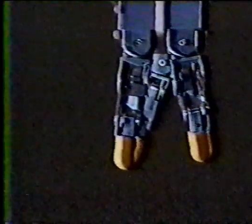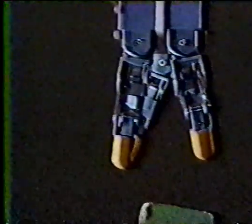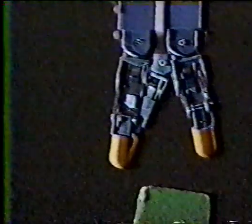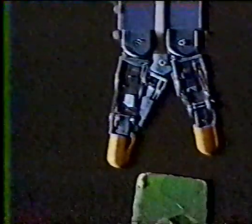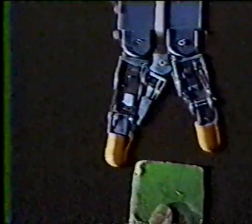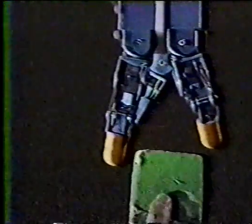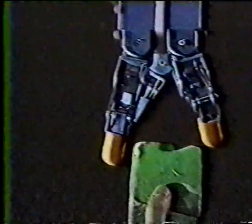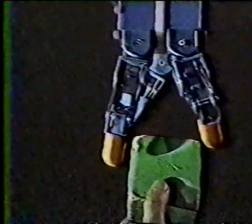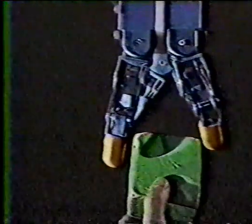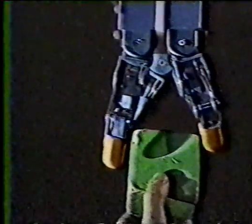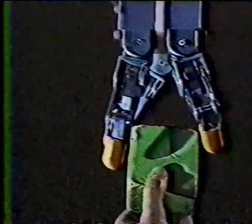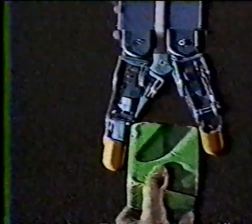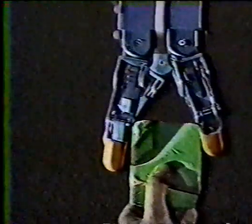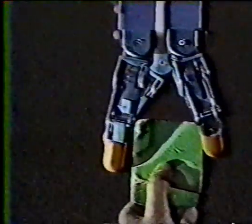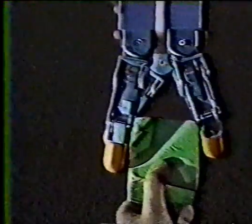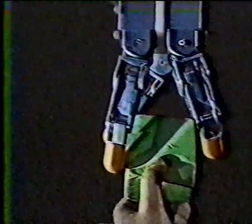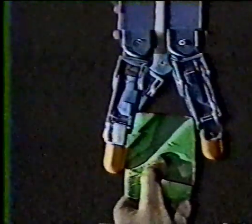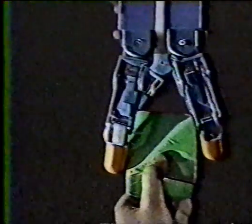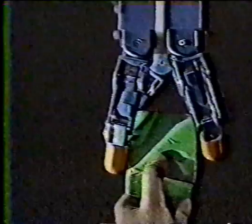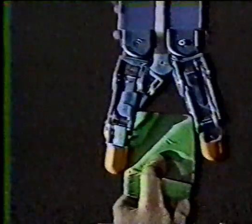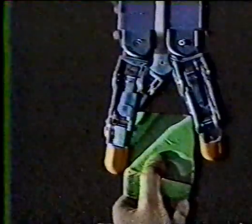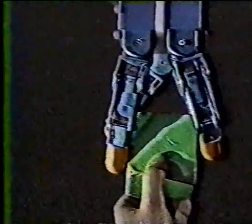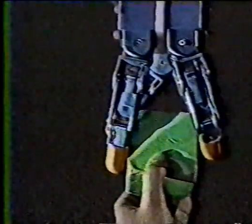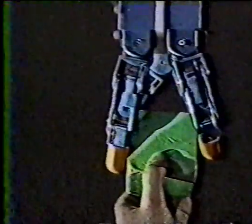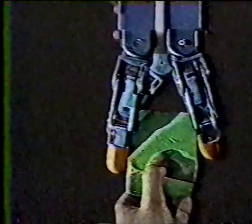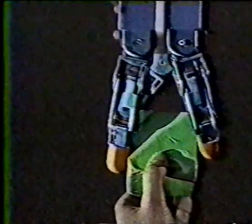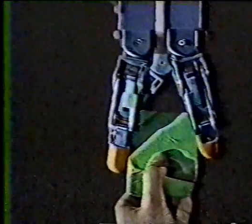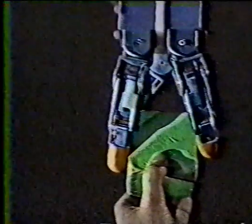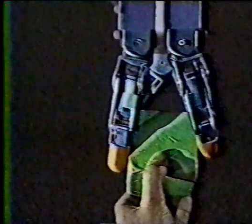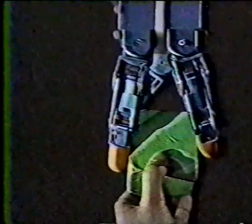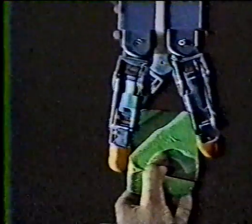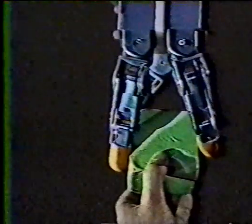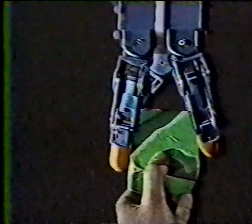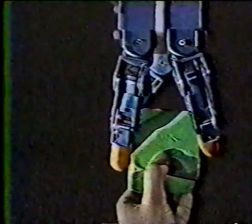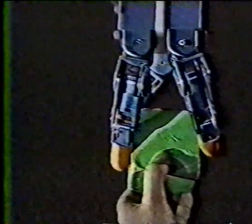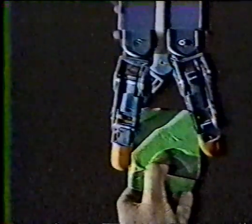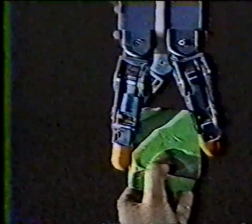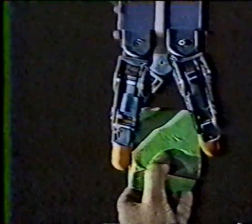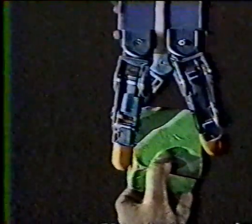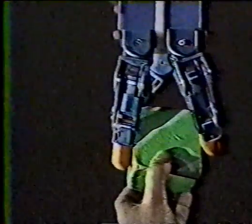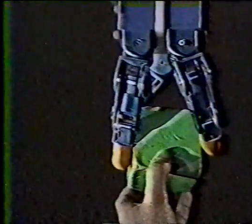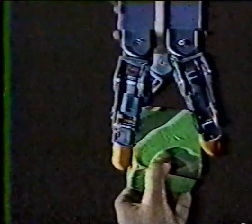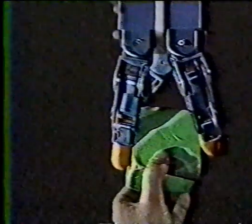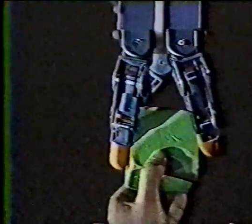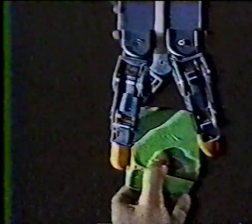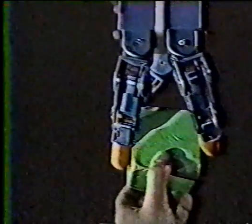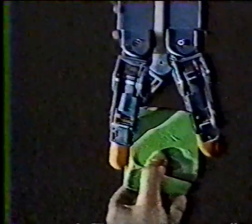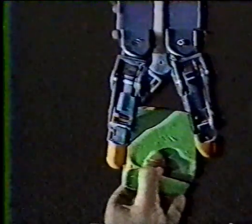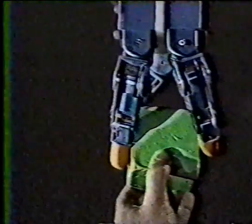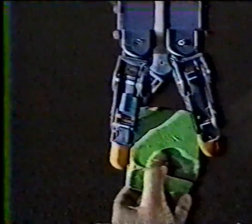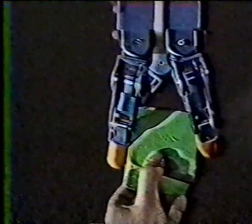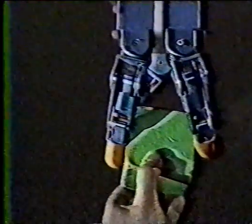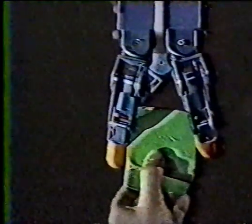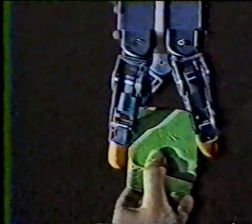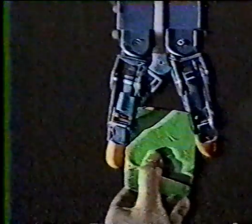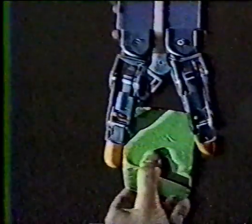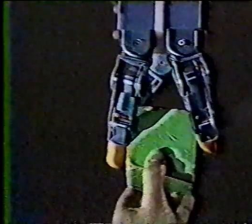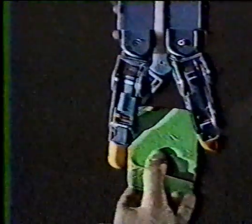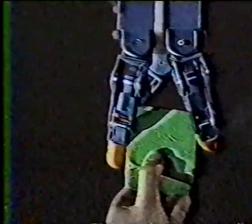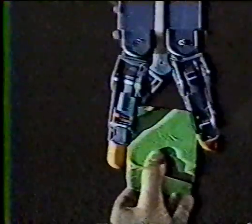been told how to move its fingers. The only information it has is the shape and the size of the block. Information one day it